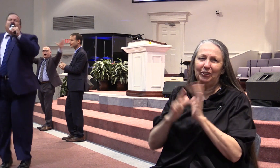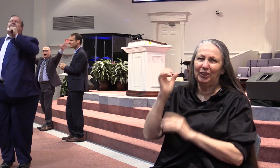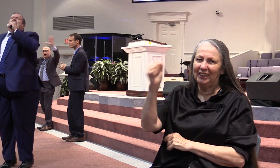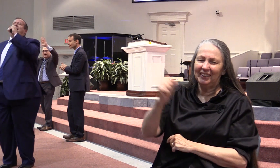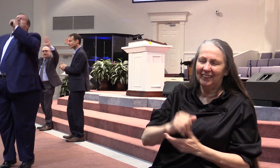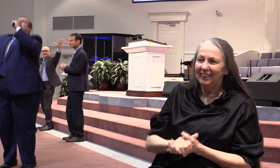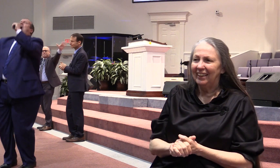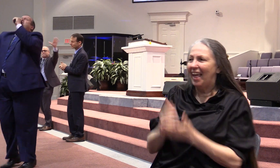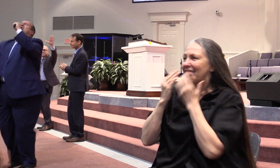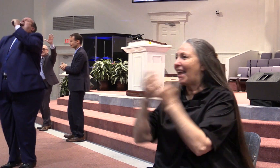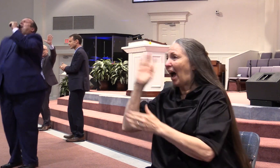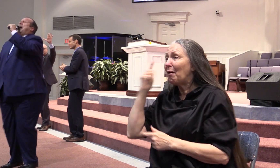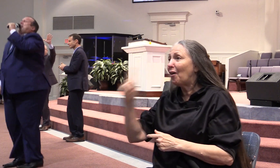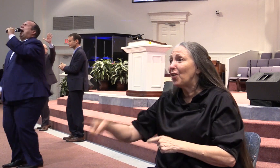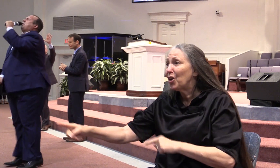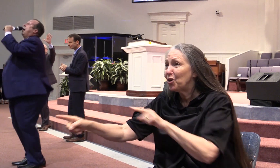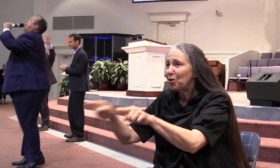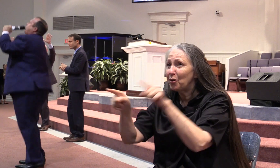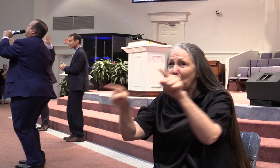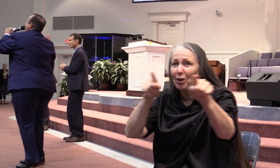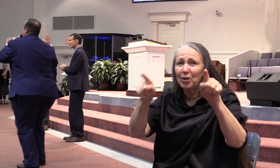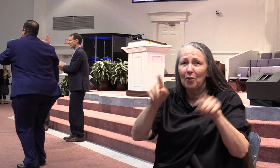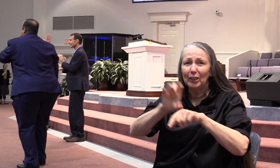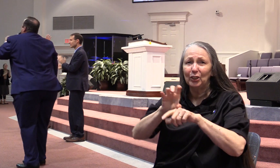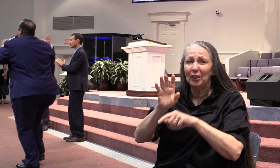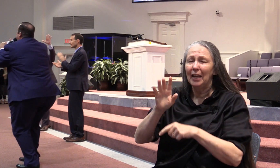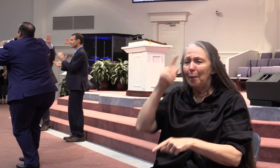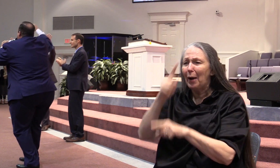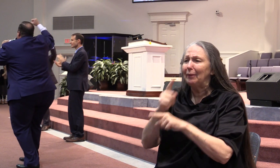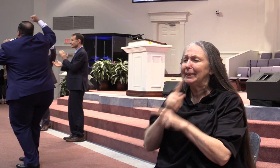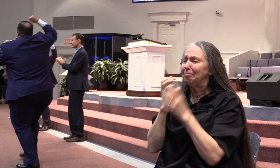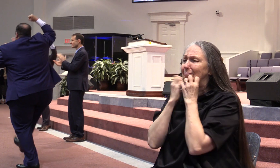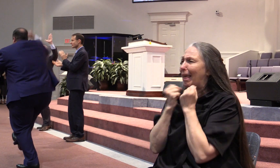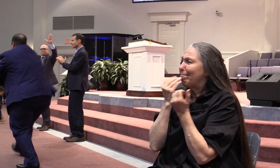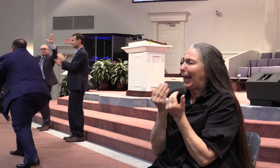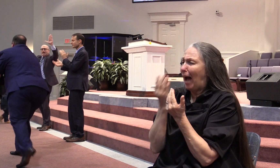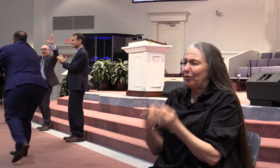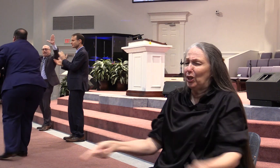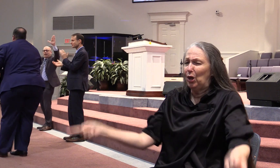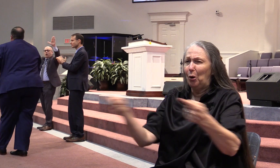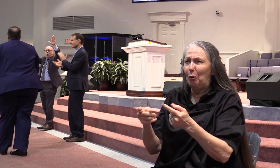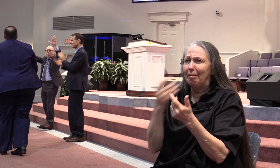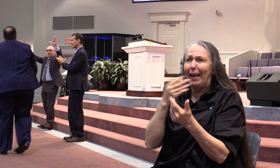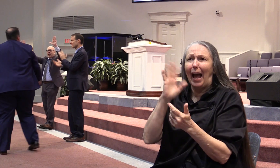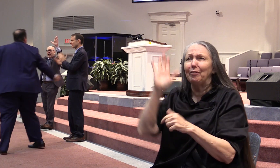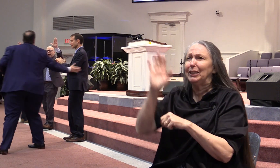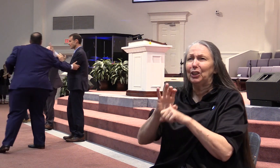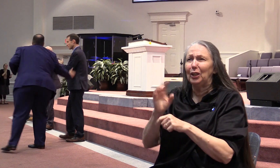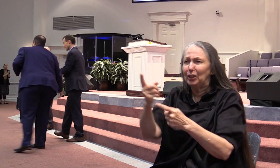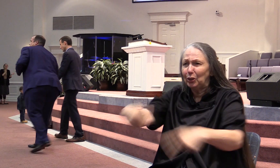I thank God for the church. I thank God for my brothers and sisters. I thank God for the church.